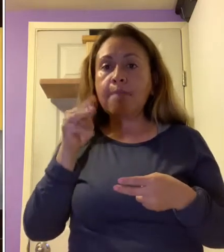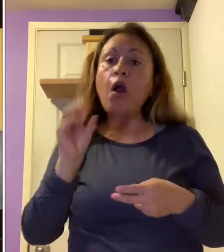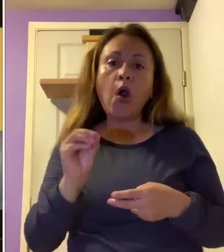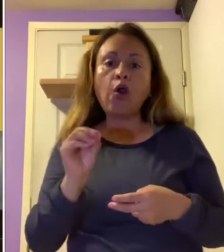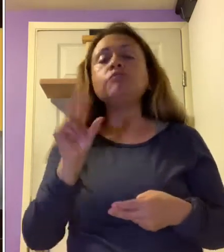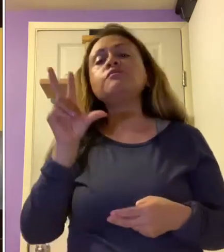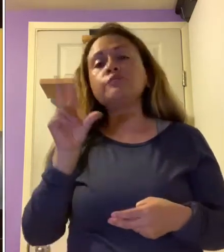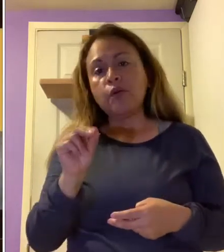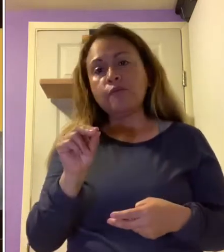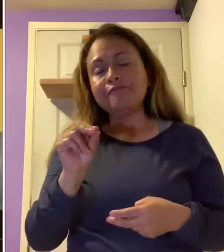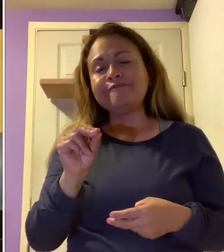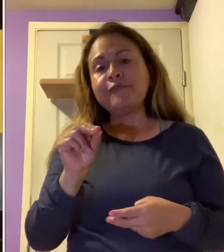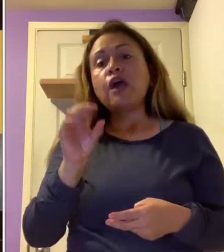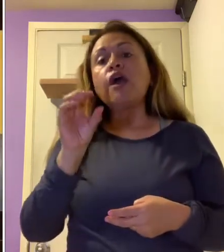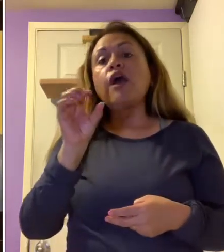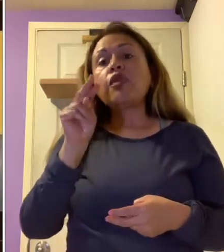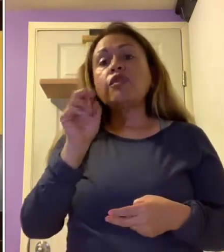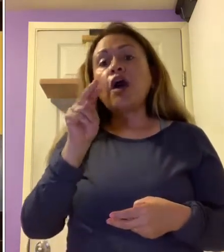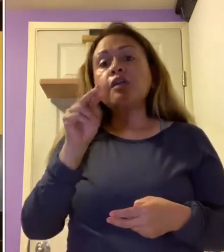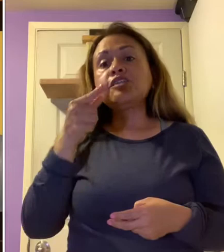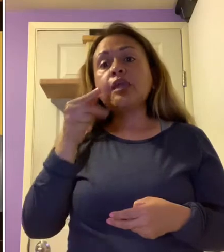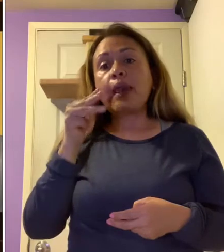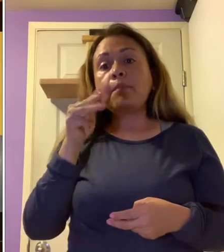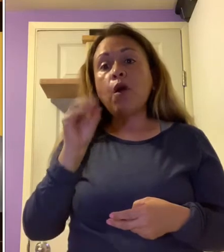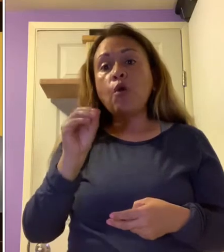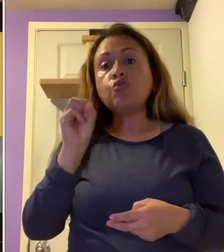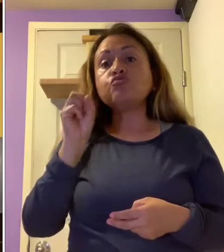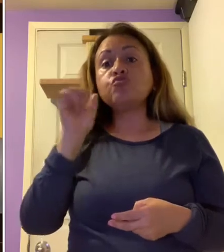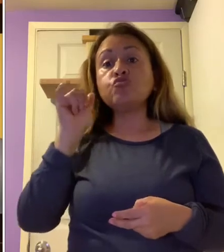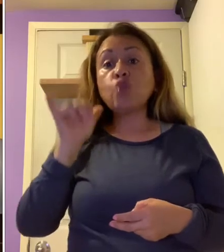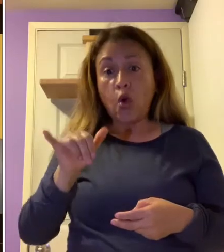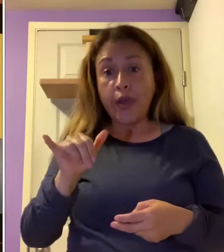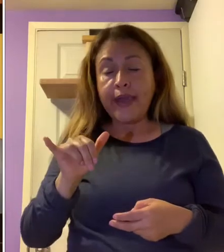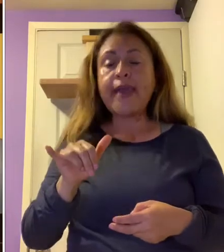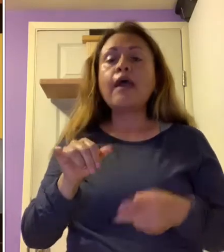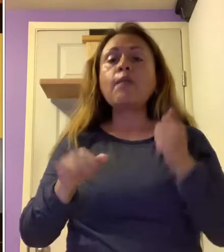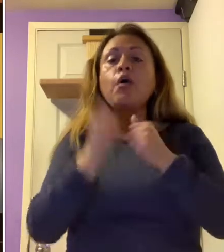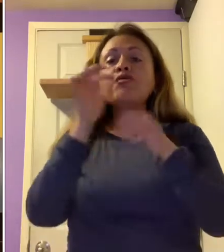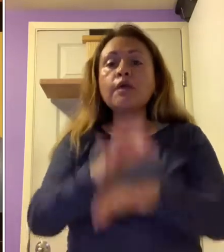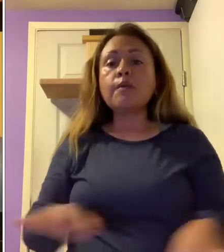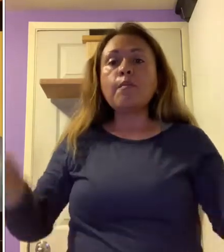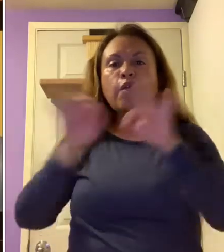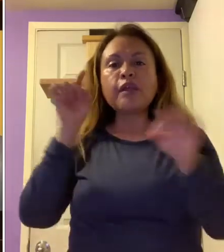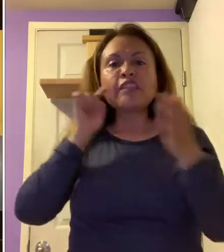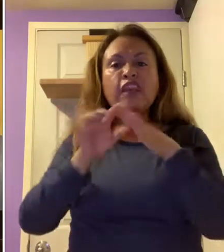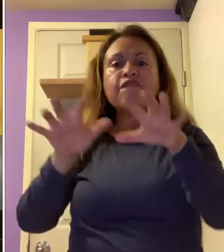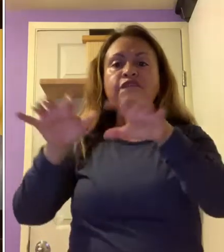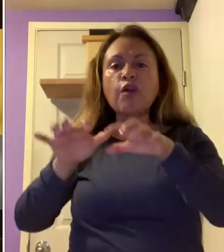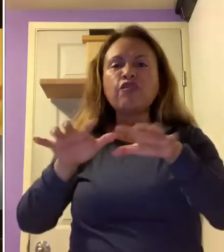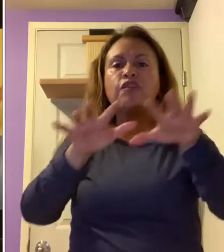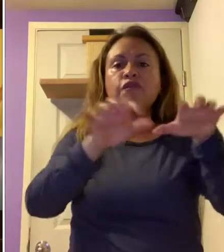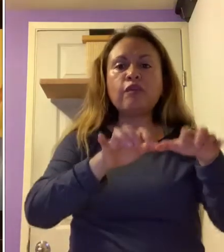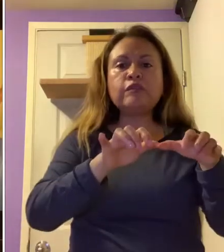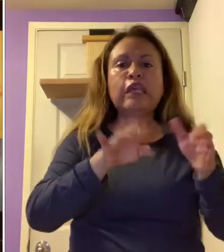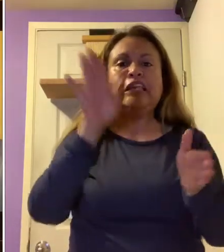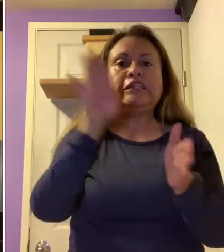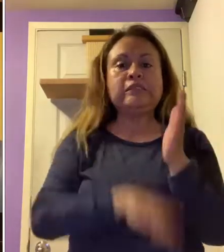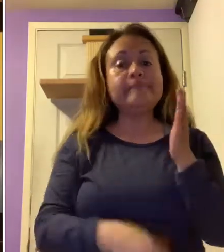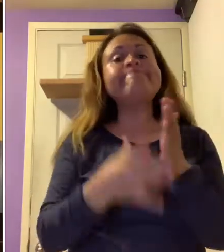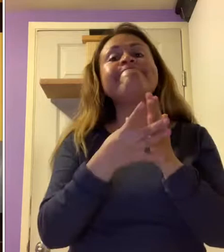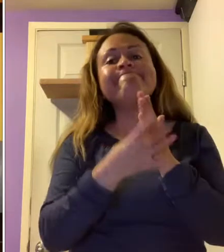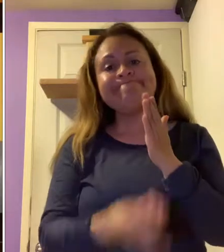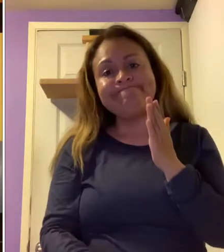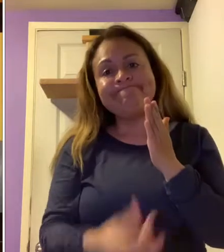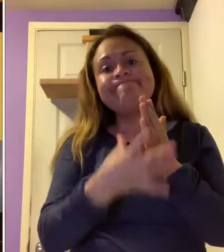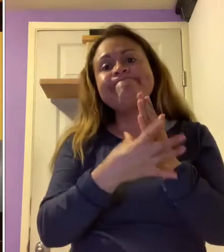non-GMO? No, see, it only says non-GMO soy, so it could be GMO corn oil. But more importantly, you're going to see a lot of frozen stuff have